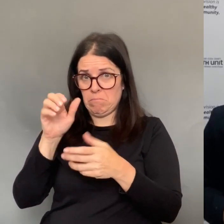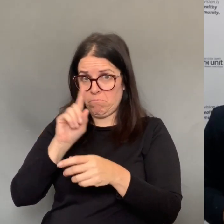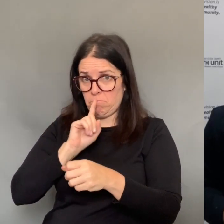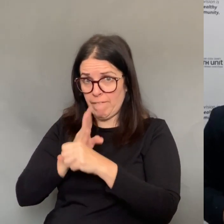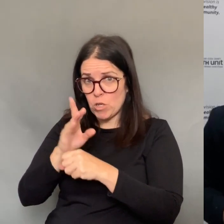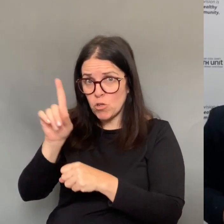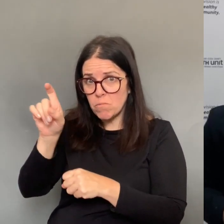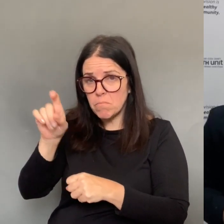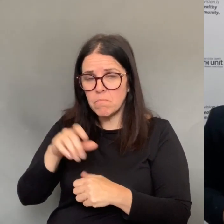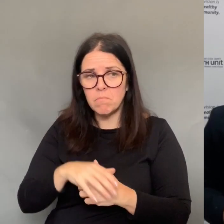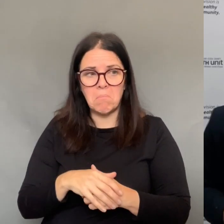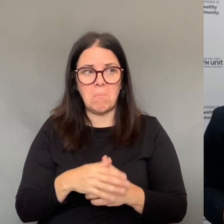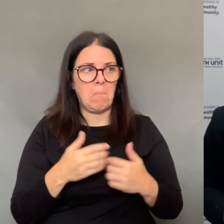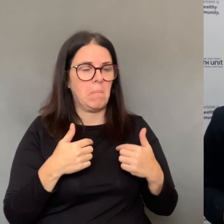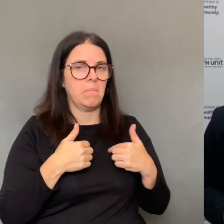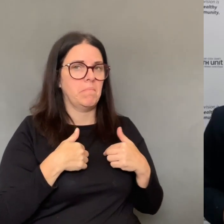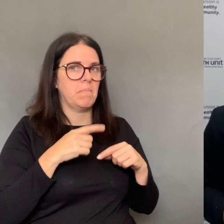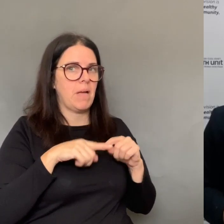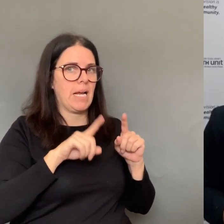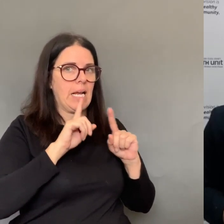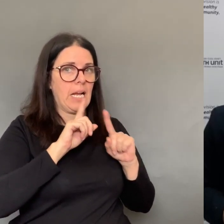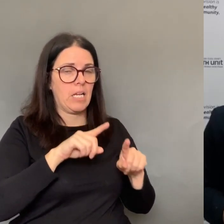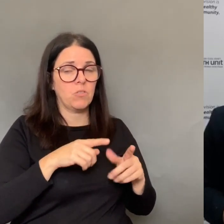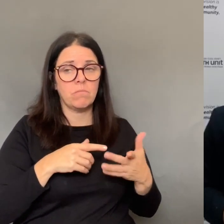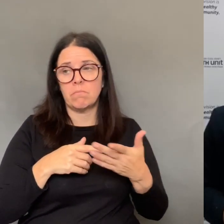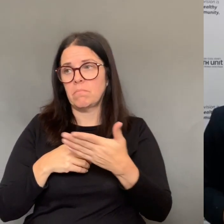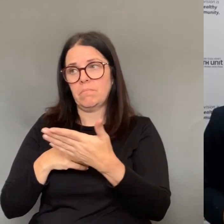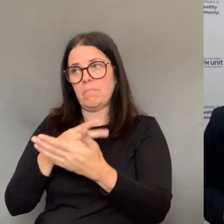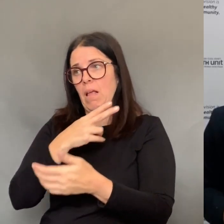You want to move on to my next question? Yes.